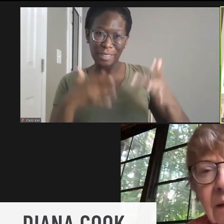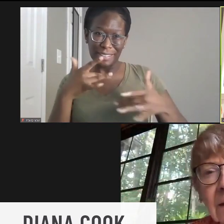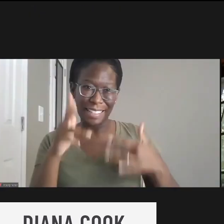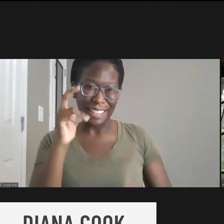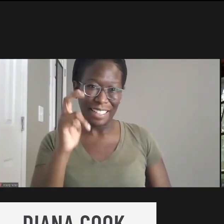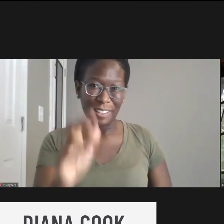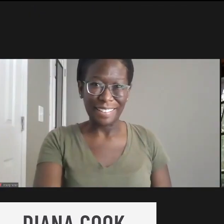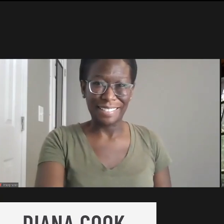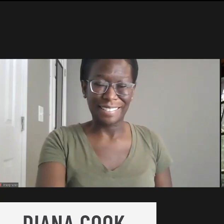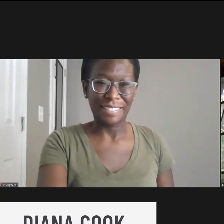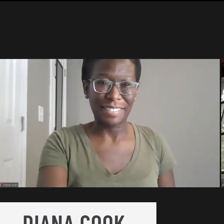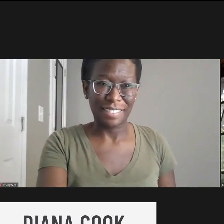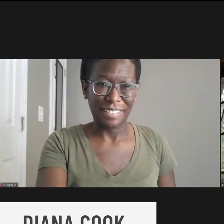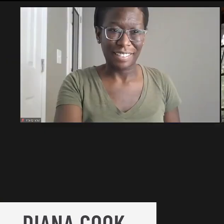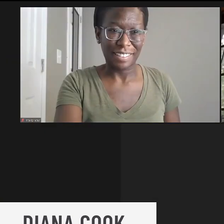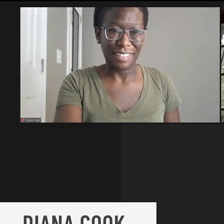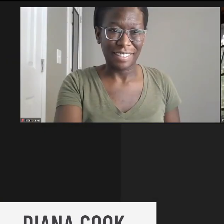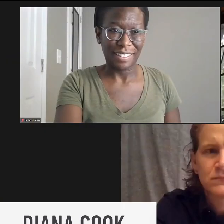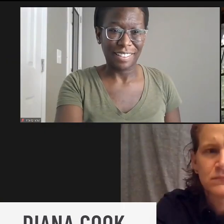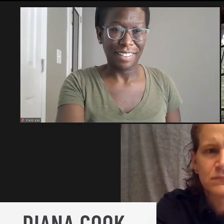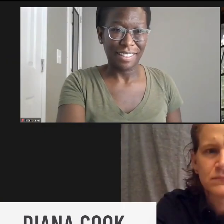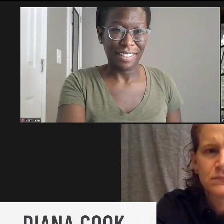it.